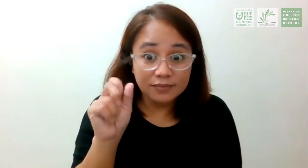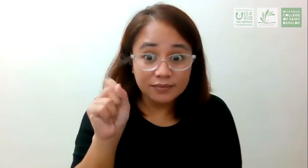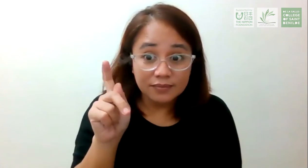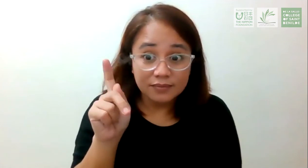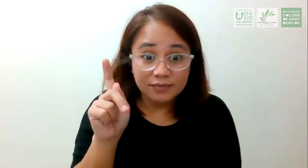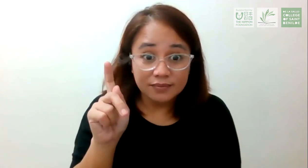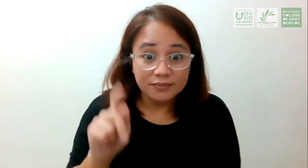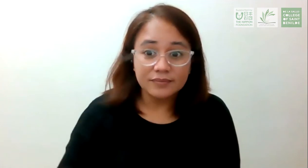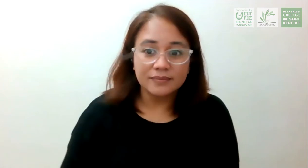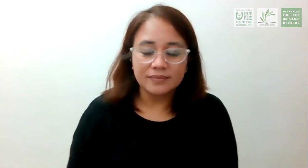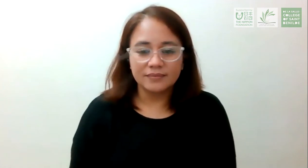So